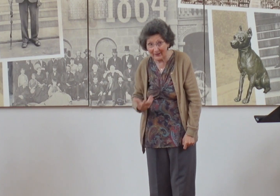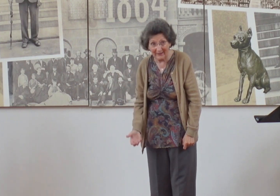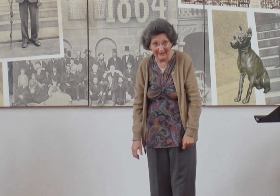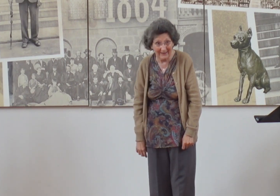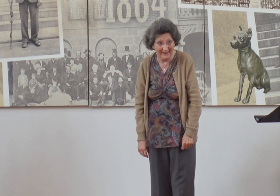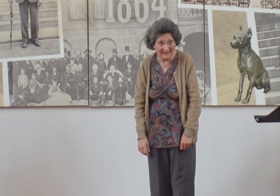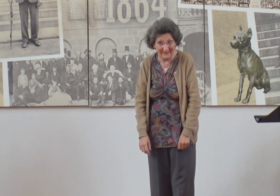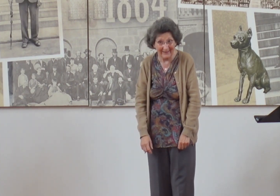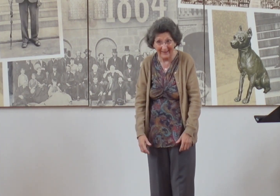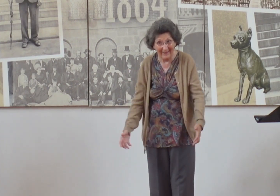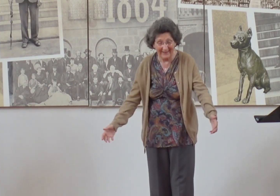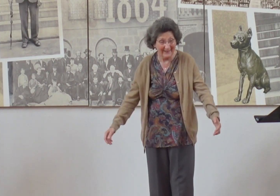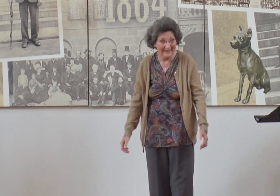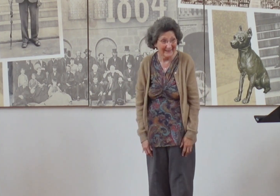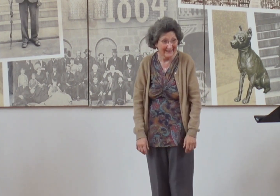said, I could not say no to Nancy.